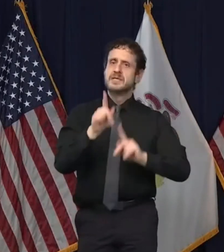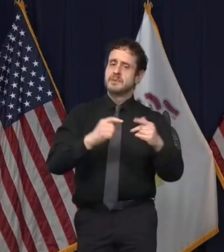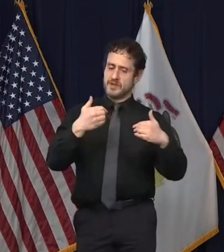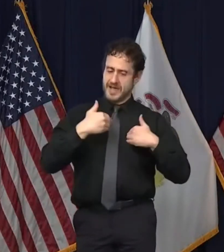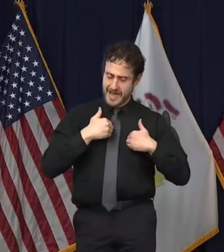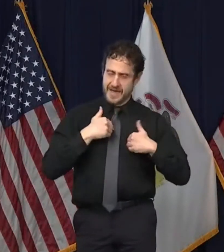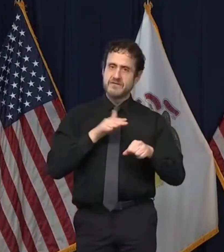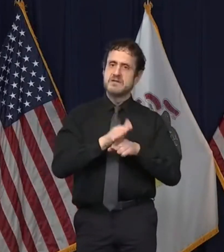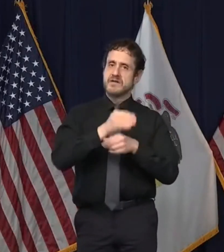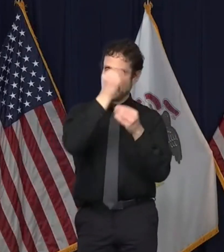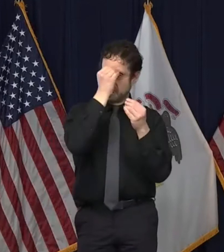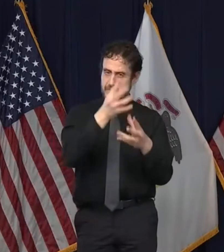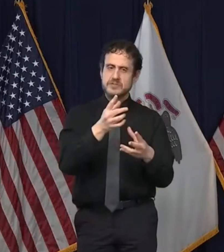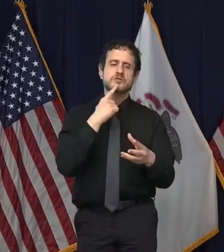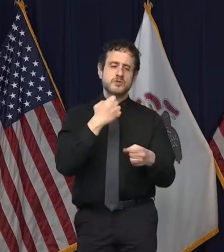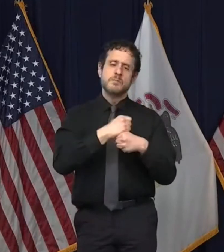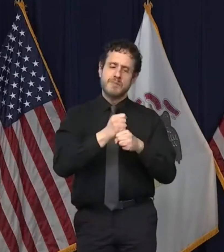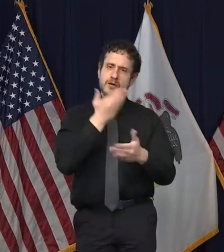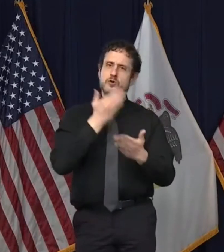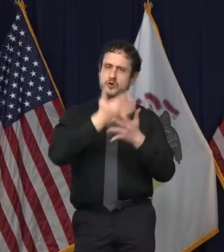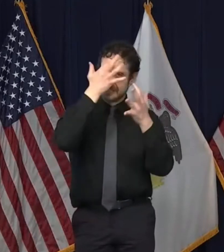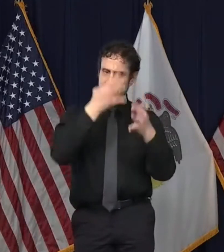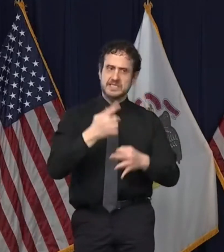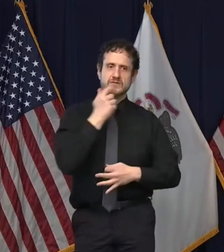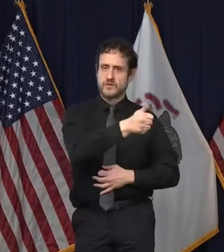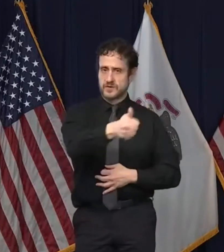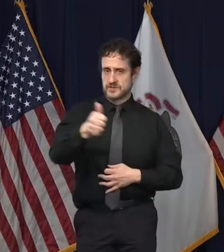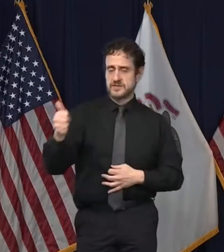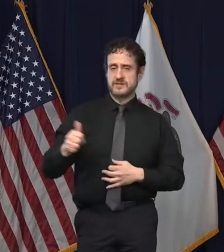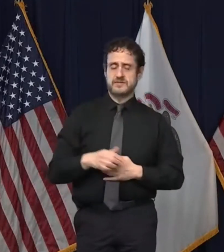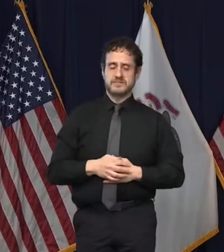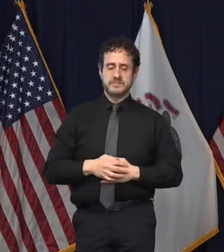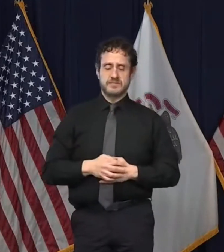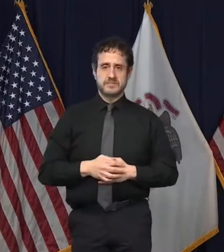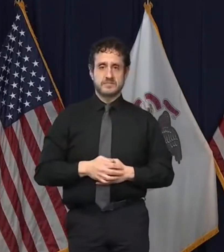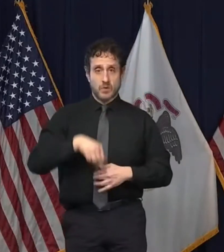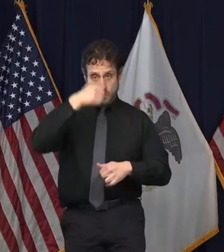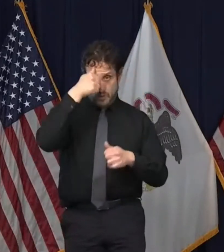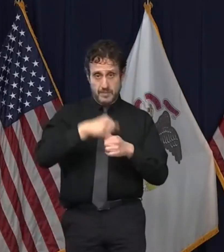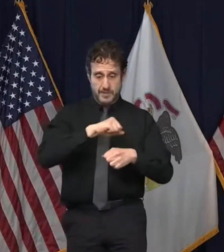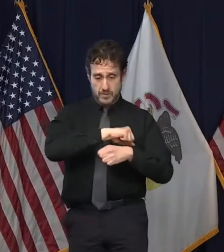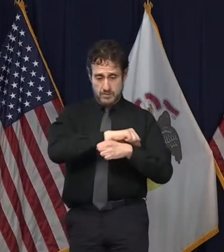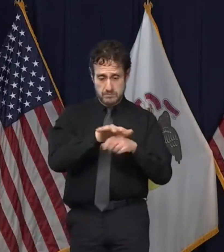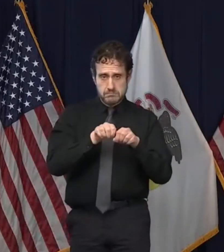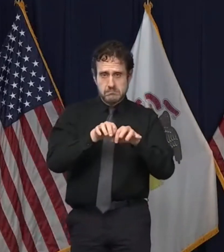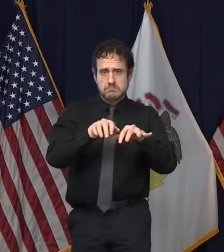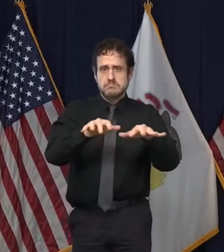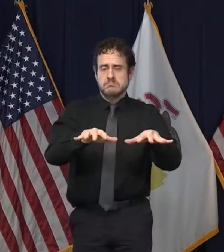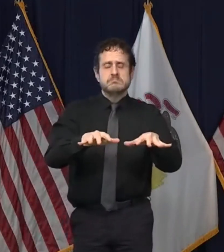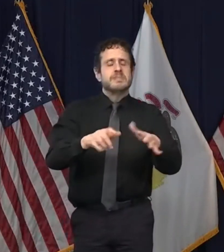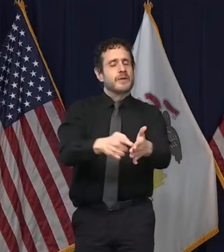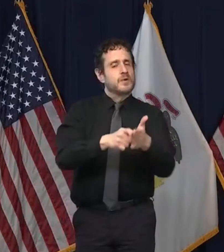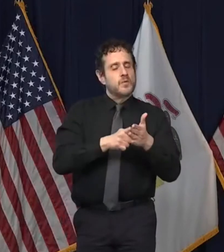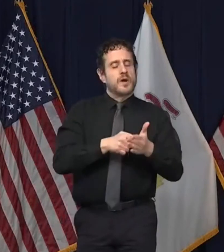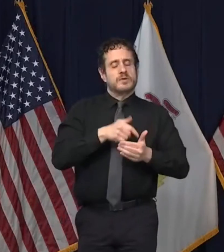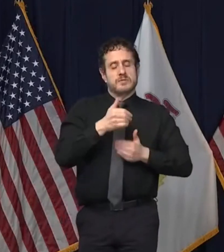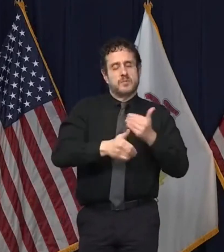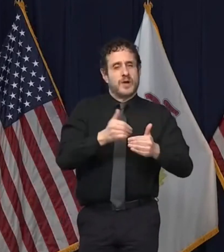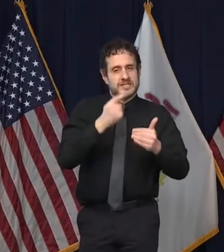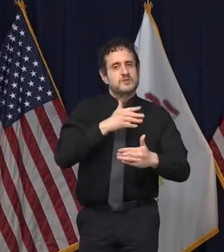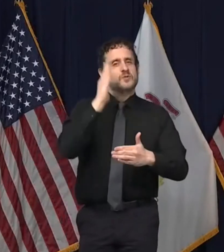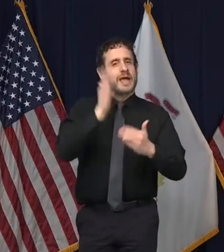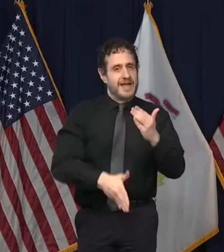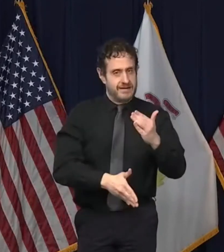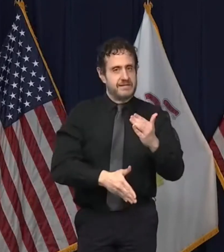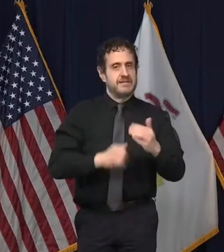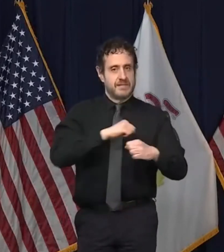to make an informed decision. Our path towards ending this pandemic is layered. There's never been a single